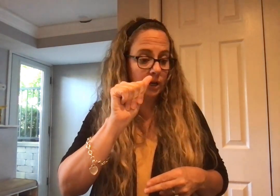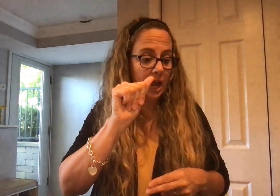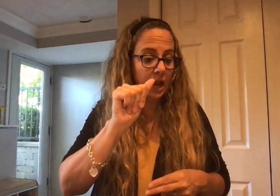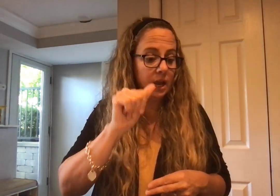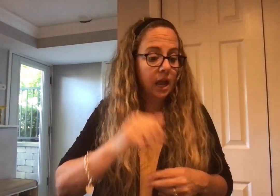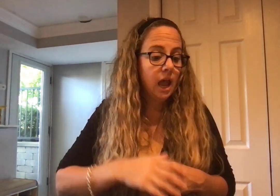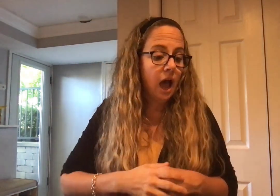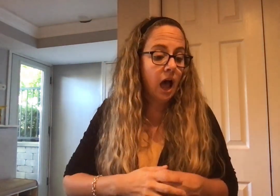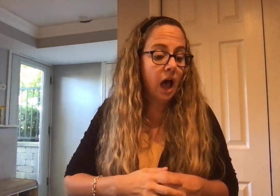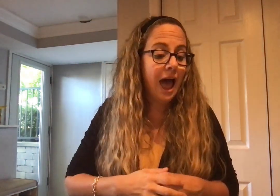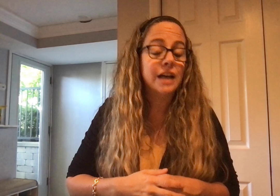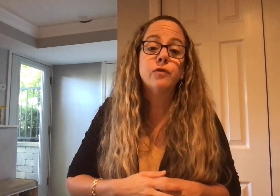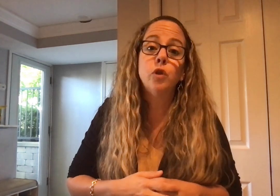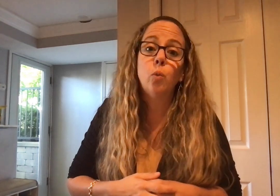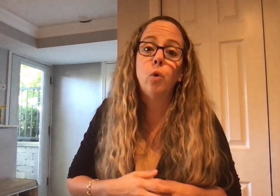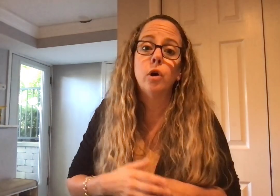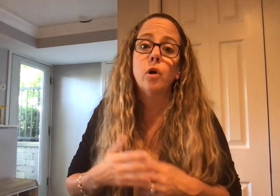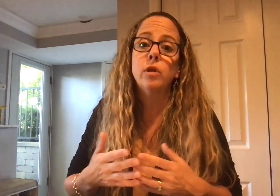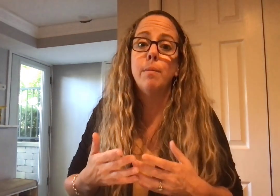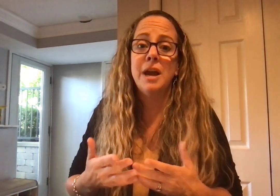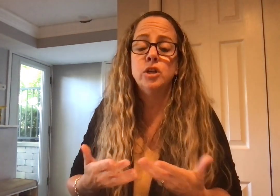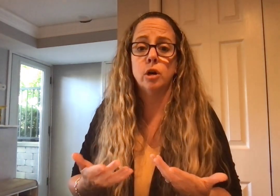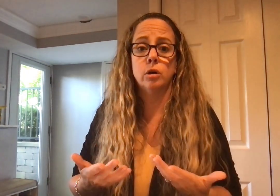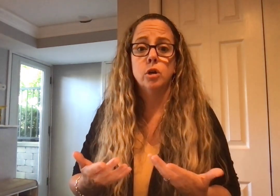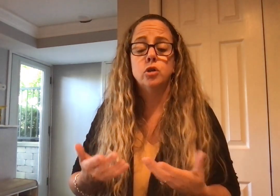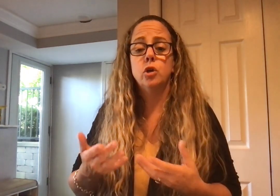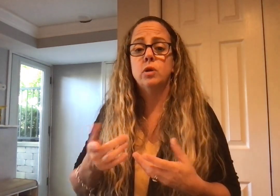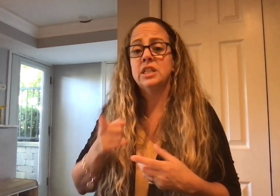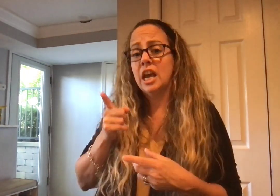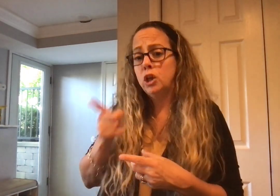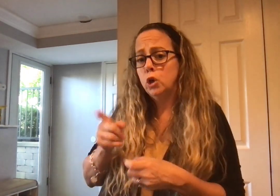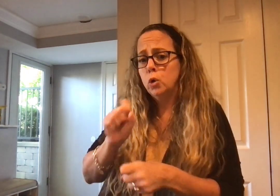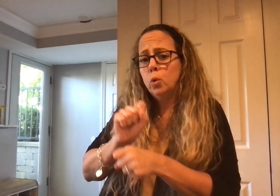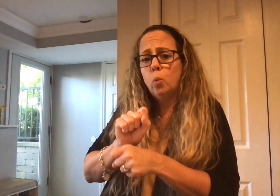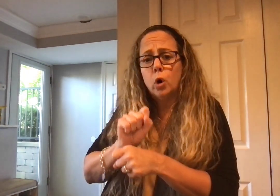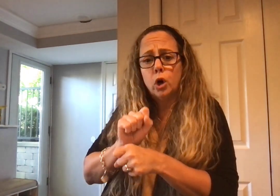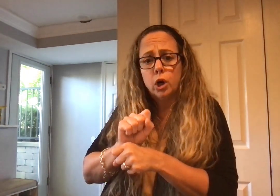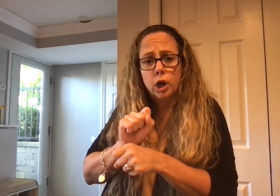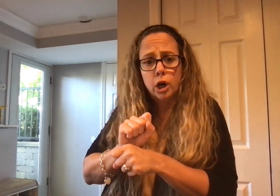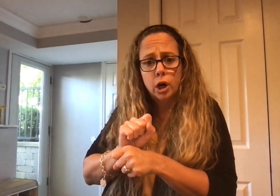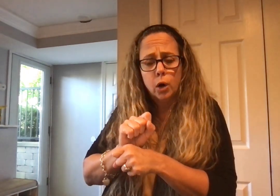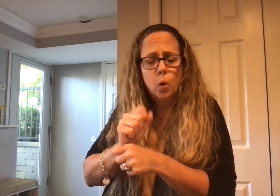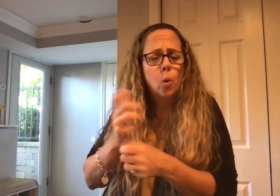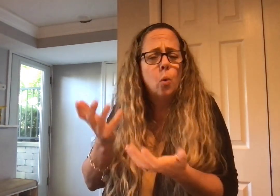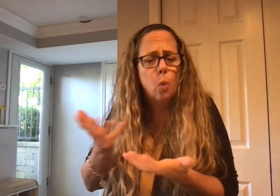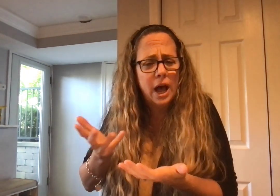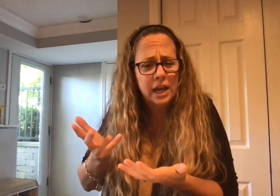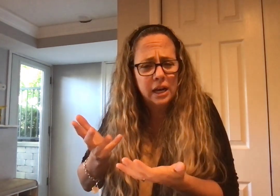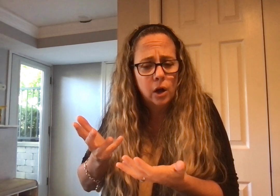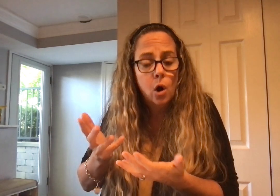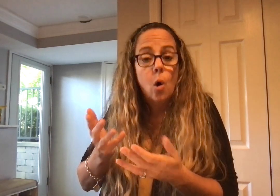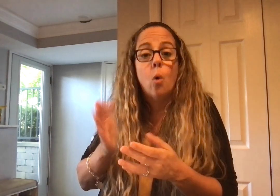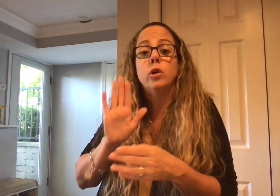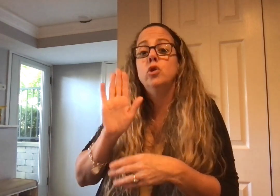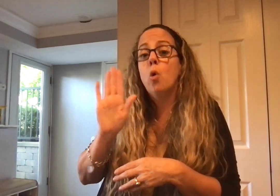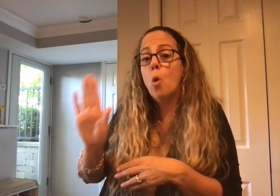Okay. Ask for their work or their major. So you could say you work what, or